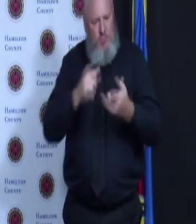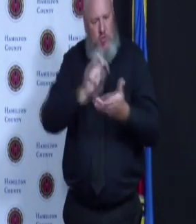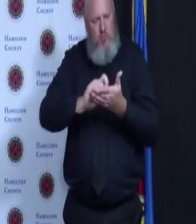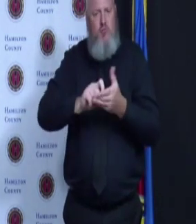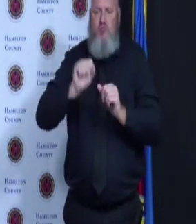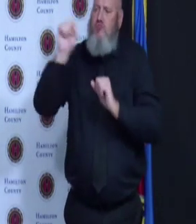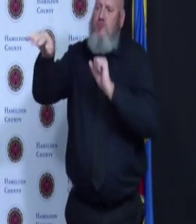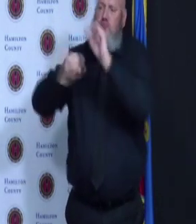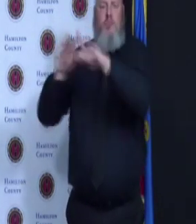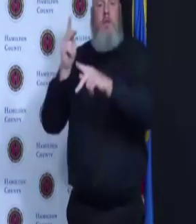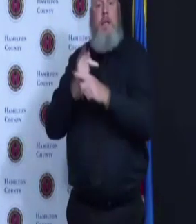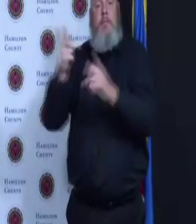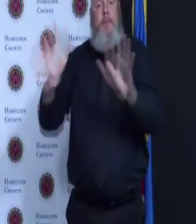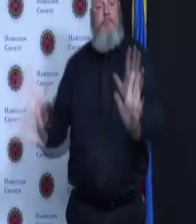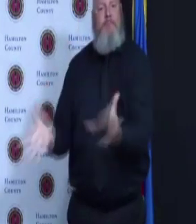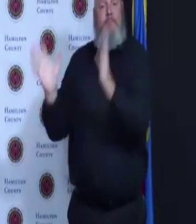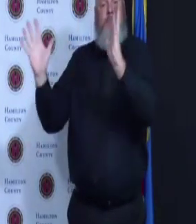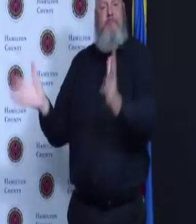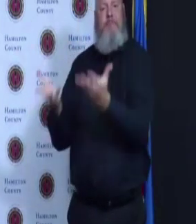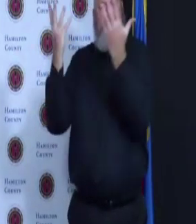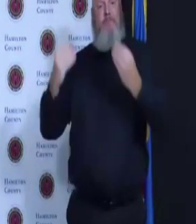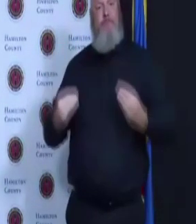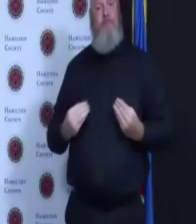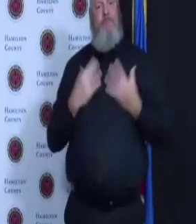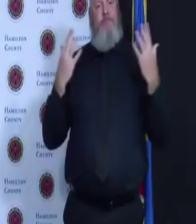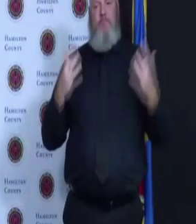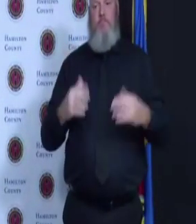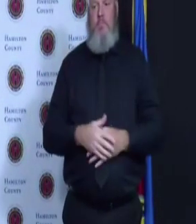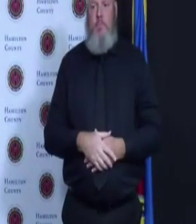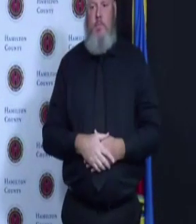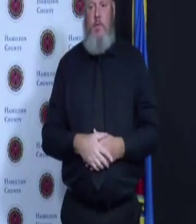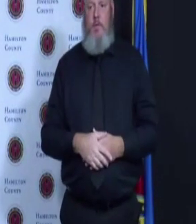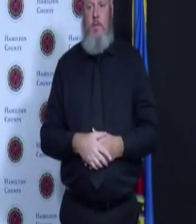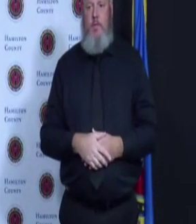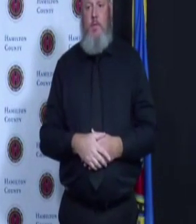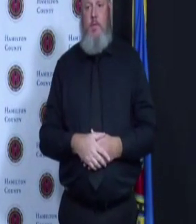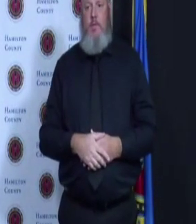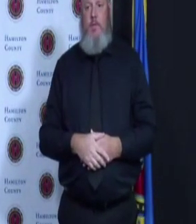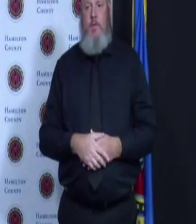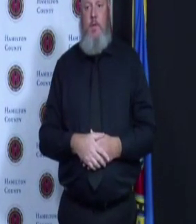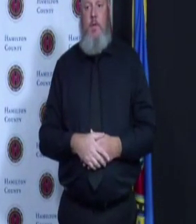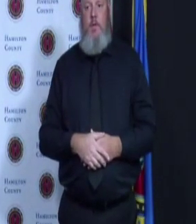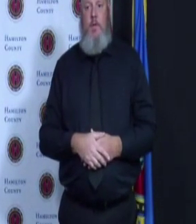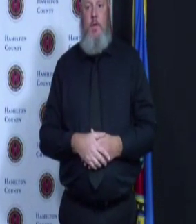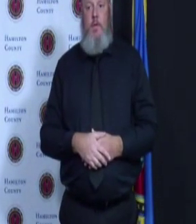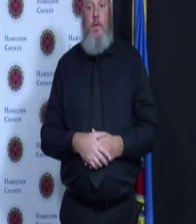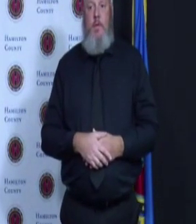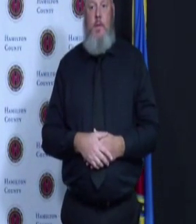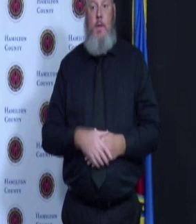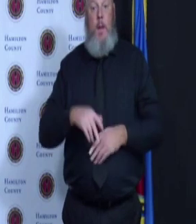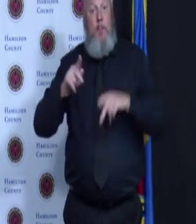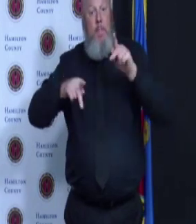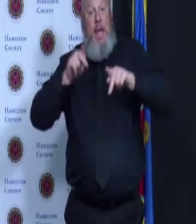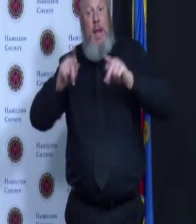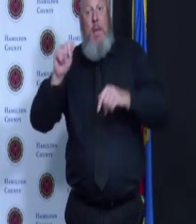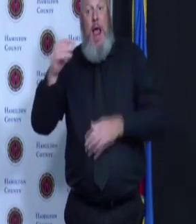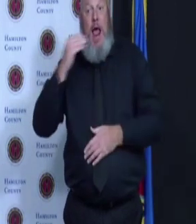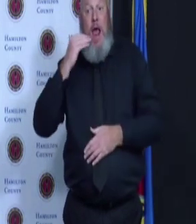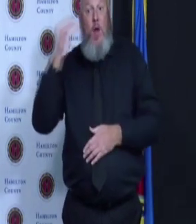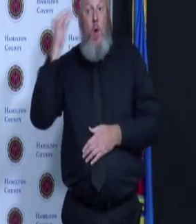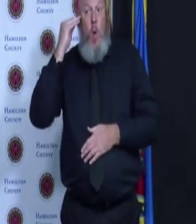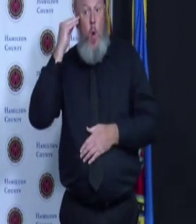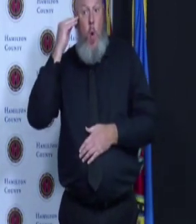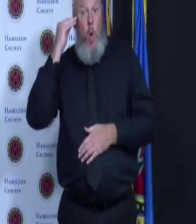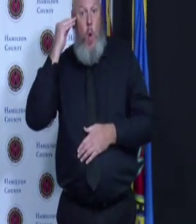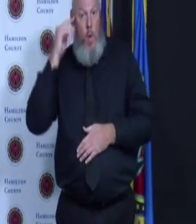currently utilizing homemade masks. These will be used as an absolute last resort. Our area hospitals are continuing